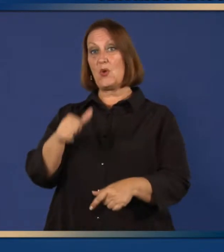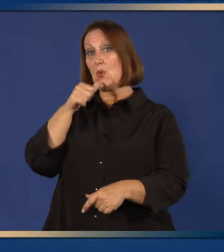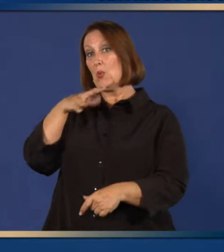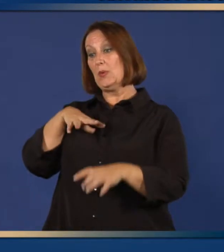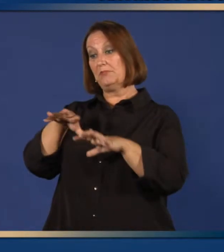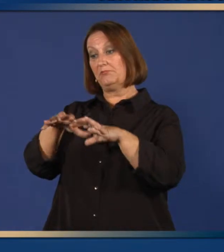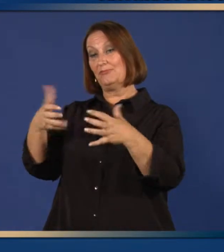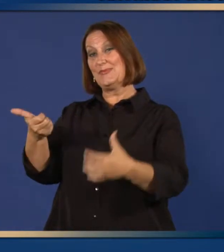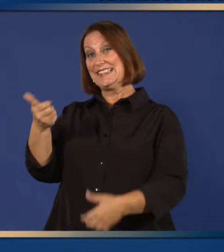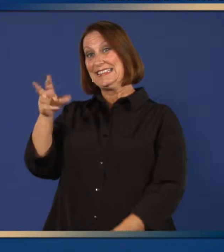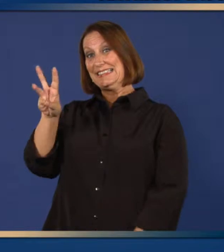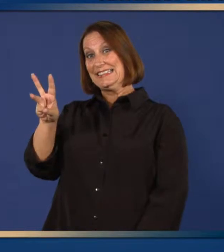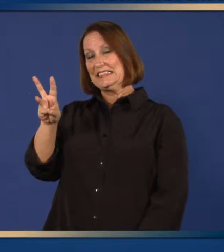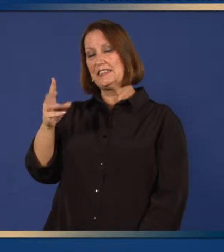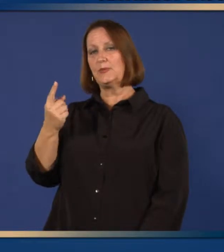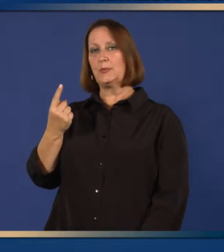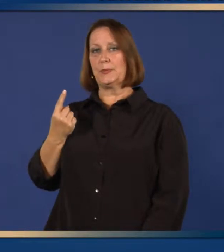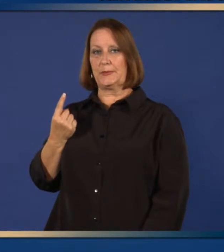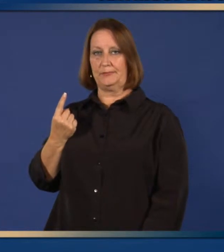women,